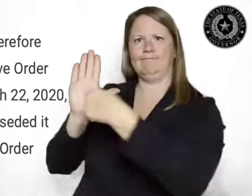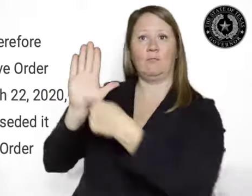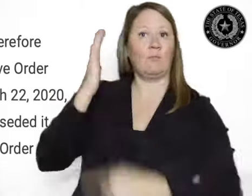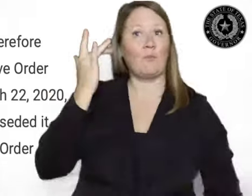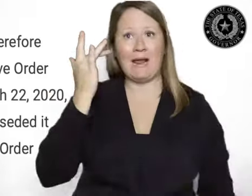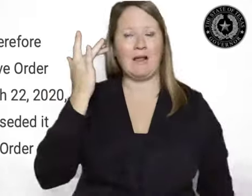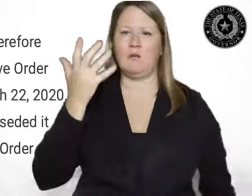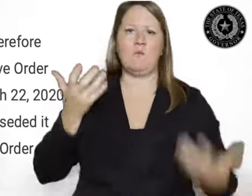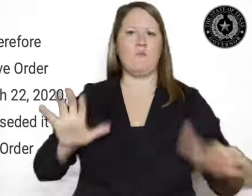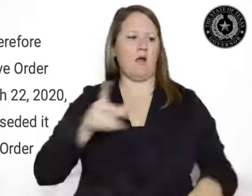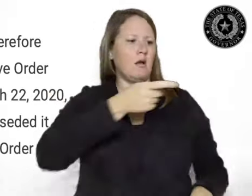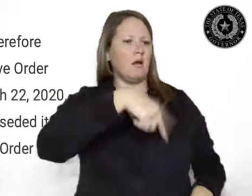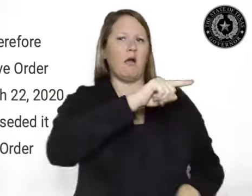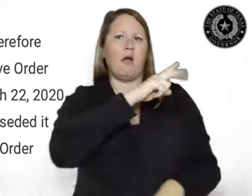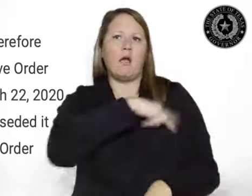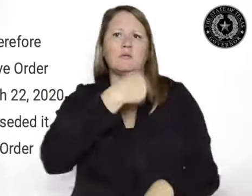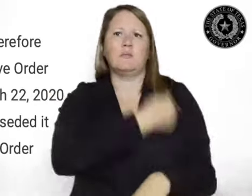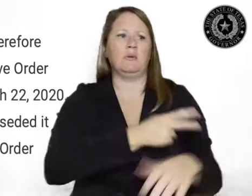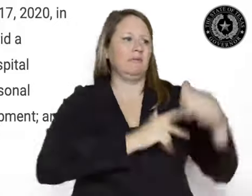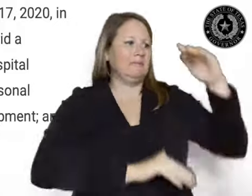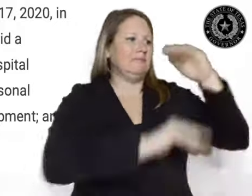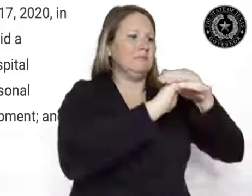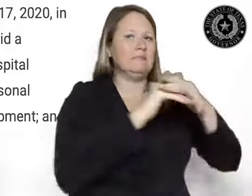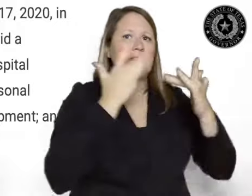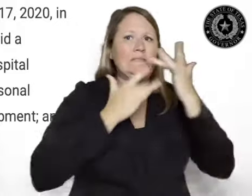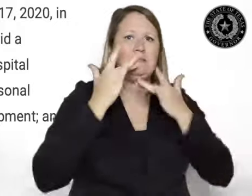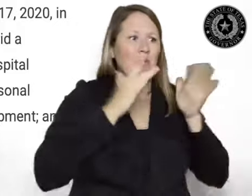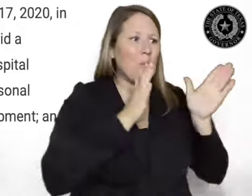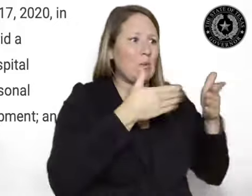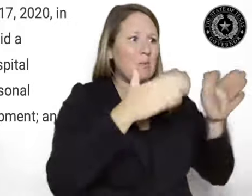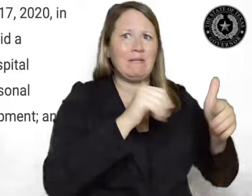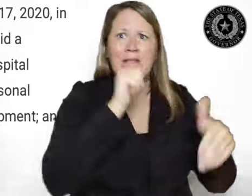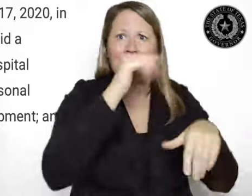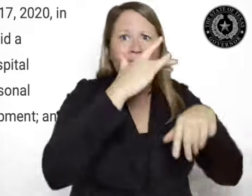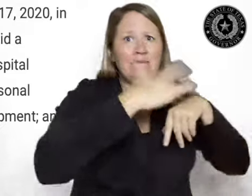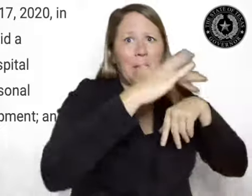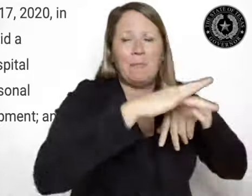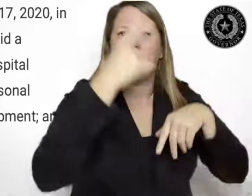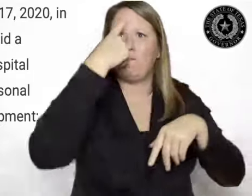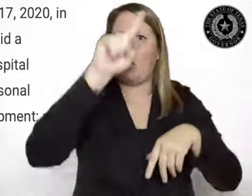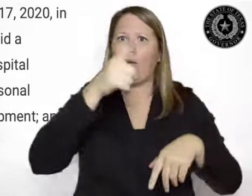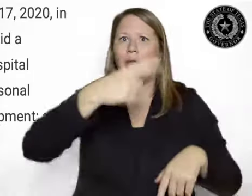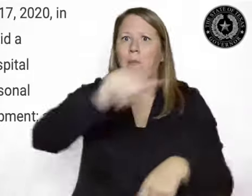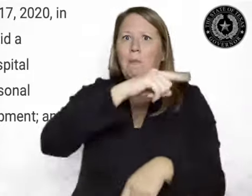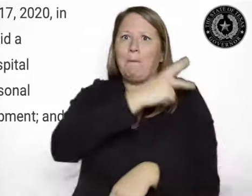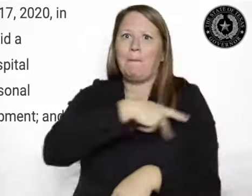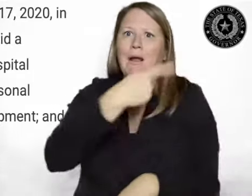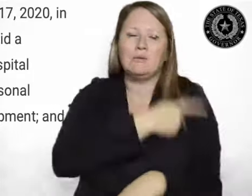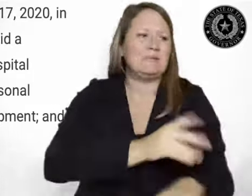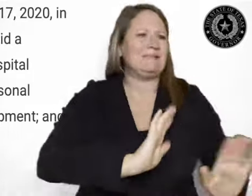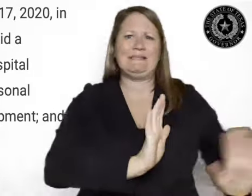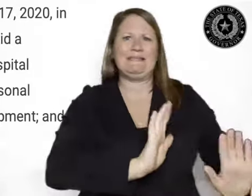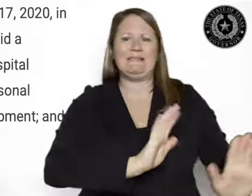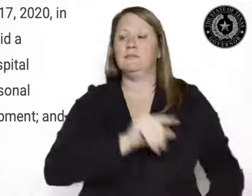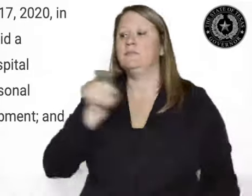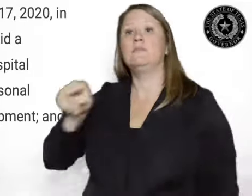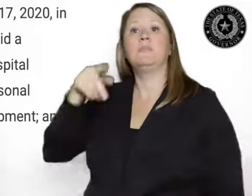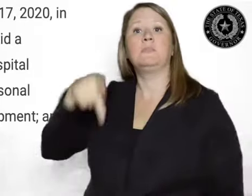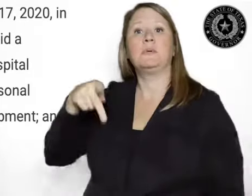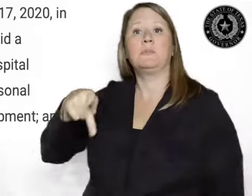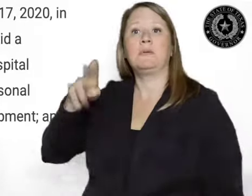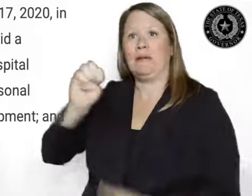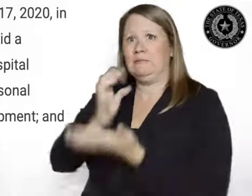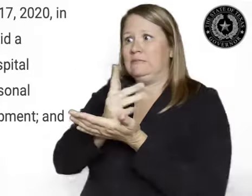2020, in an effort to avoid a shortage of hospital capacity or personal protective equipment,